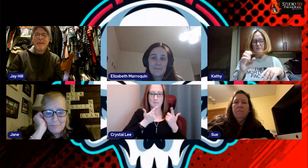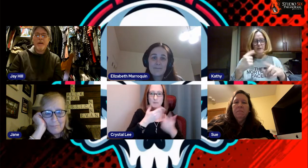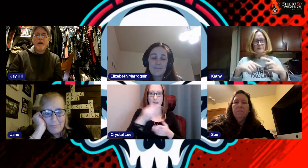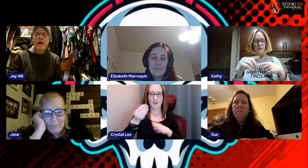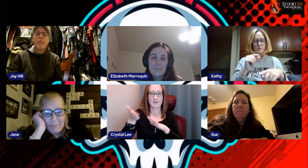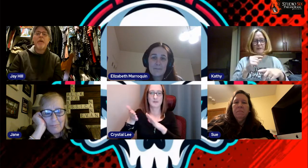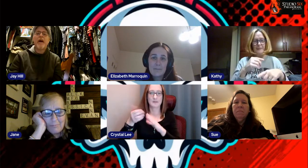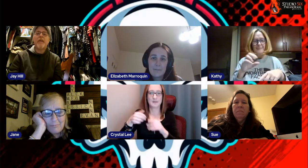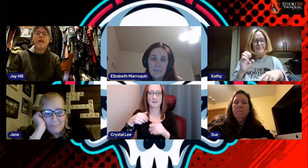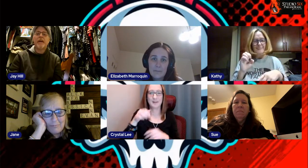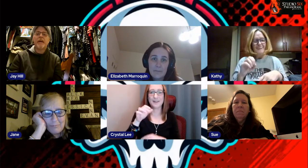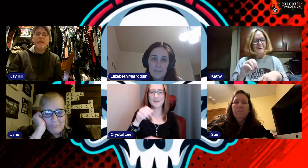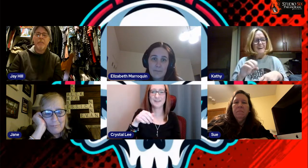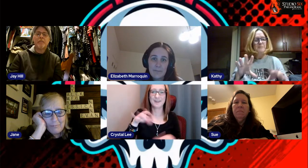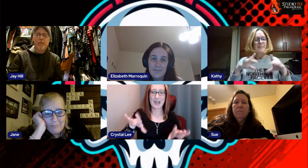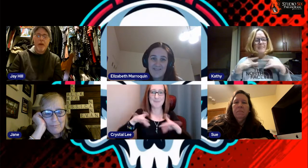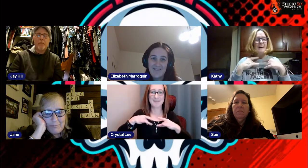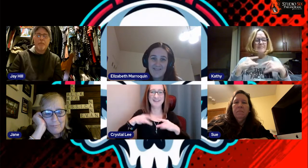empathetic. I can't pronounce that empathetic word right.